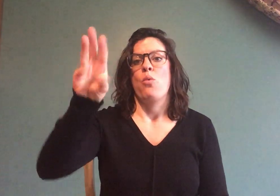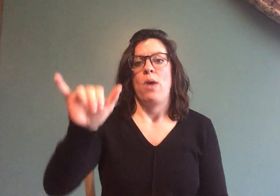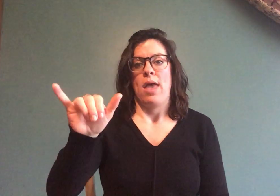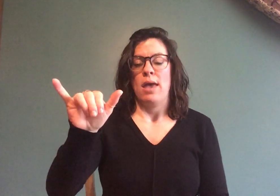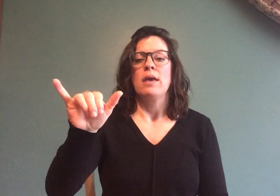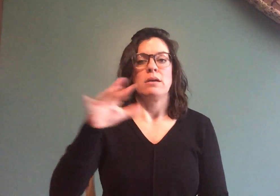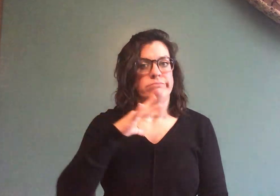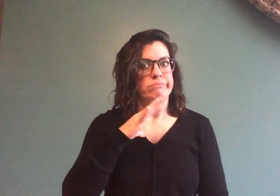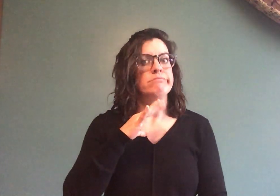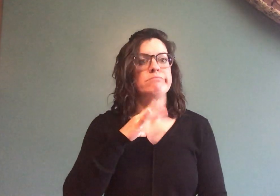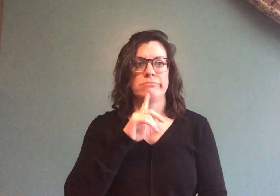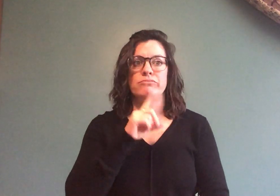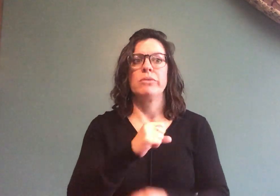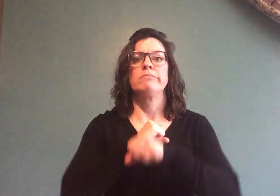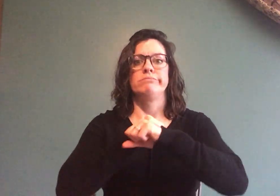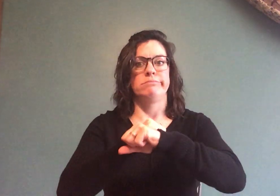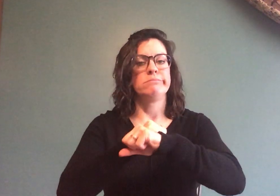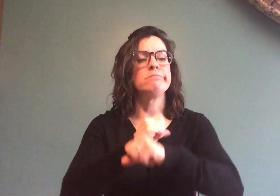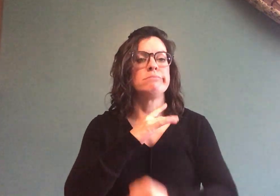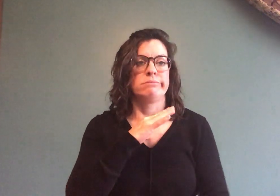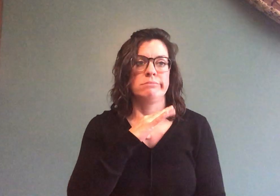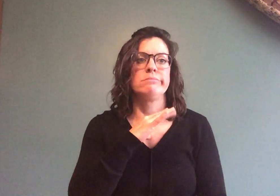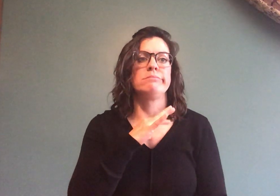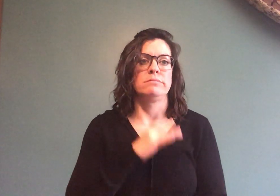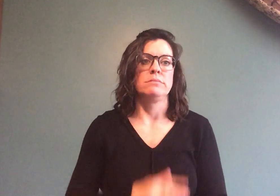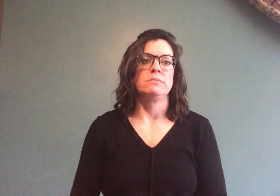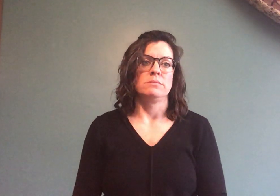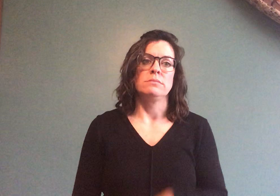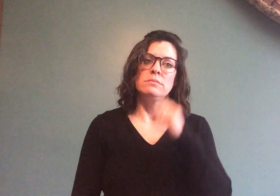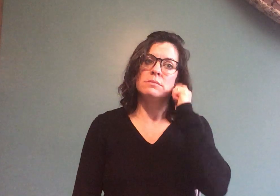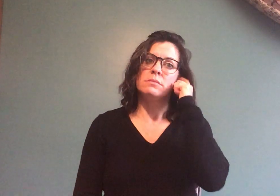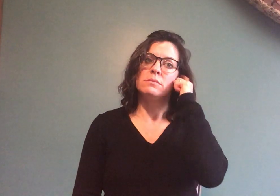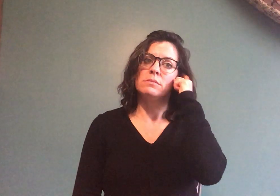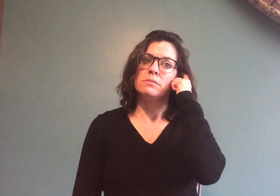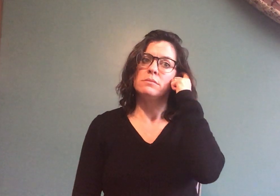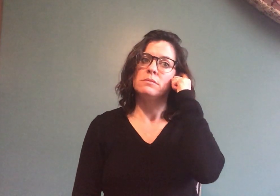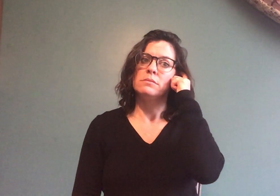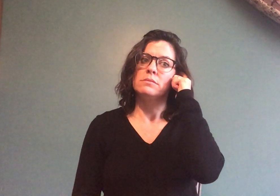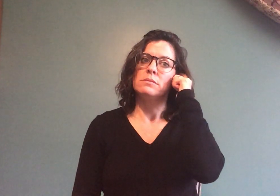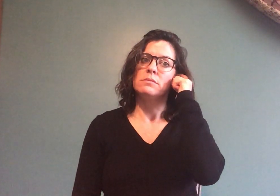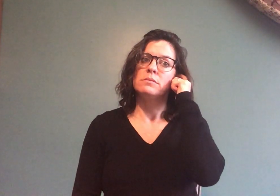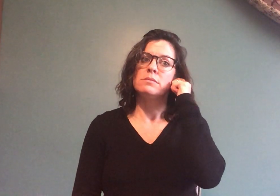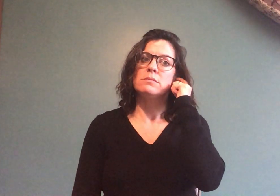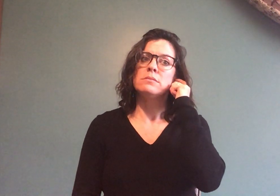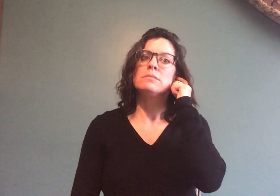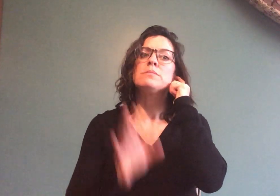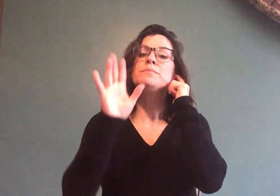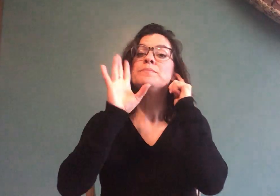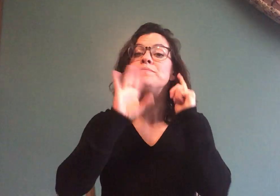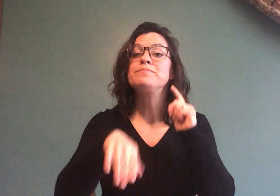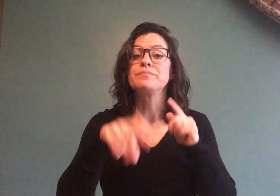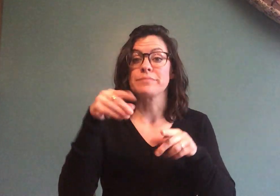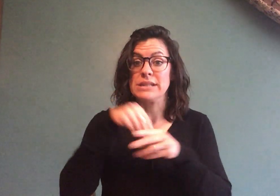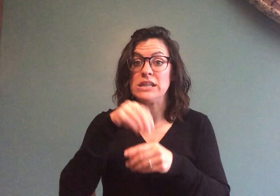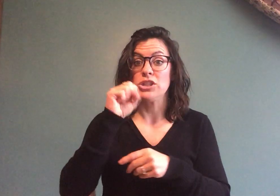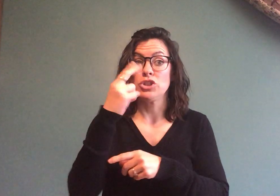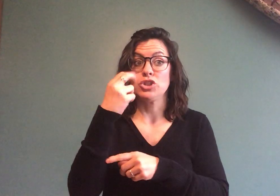have these across in the shop, okay, what is required? A machine guard. Okay,